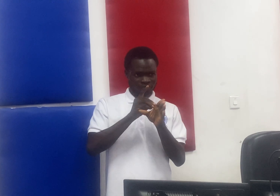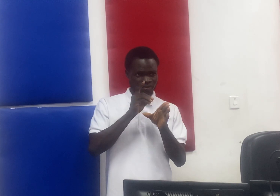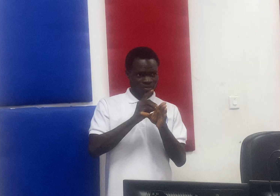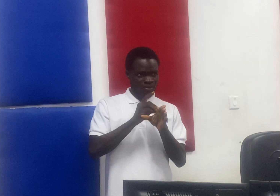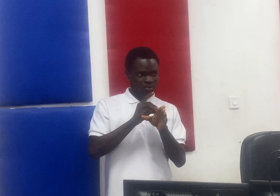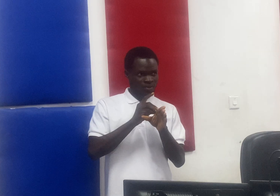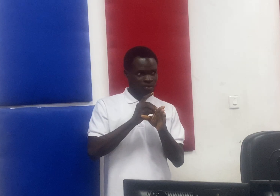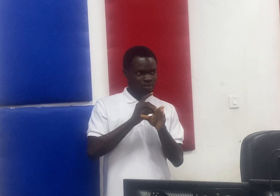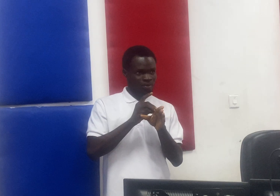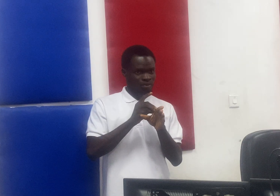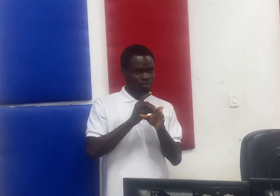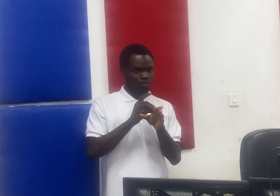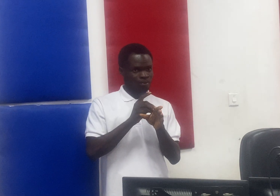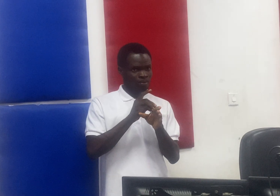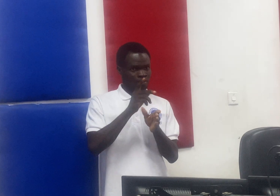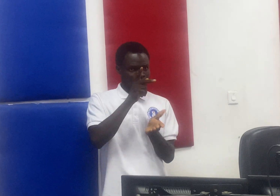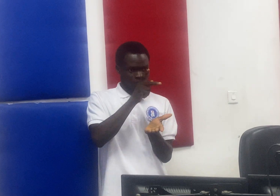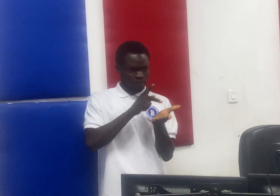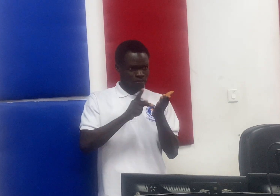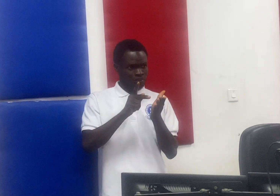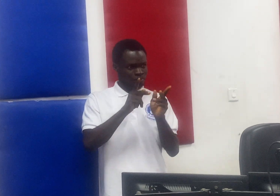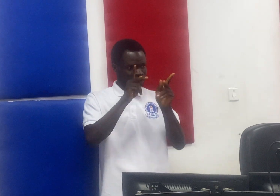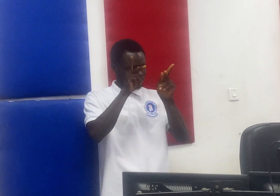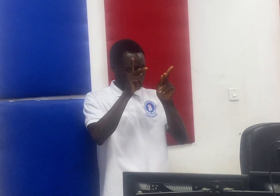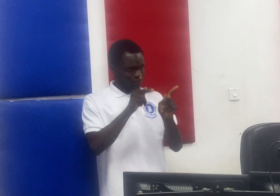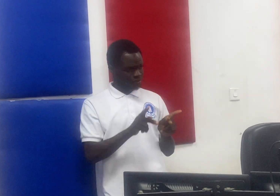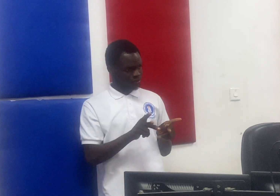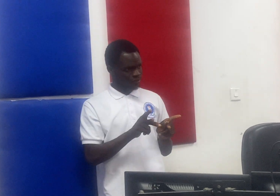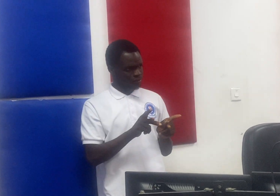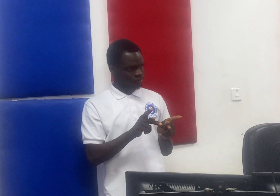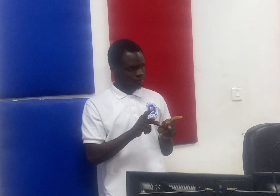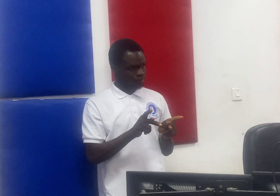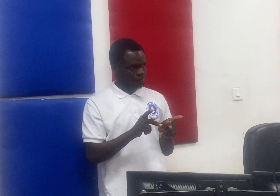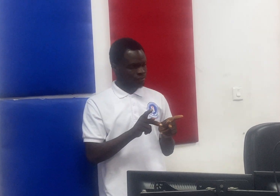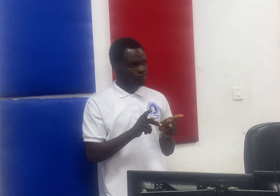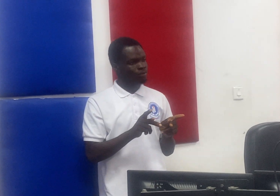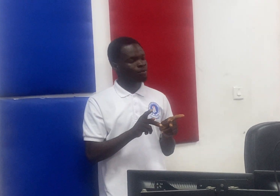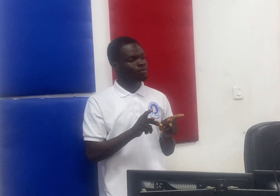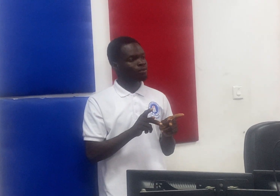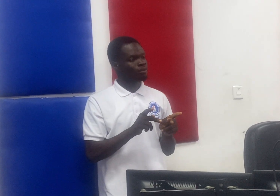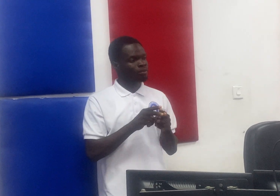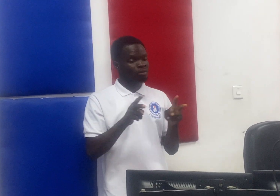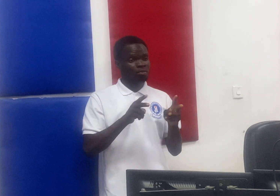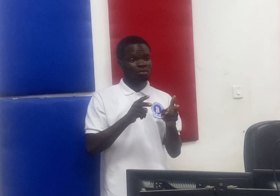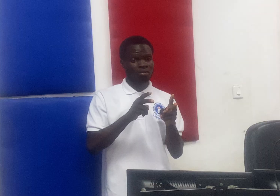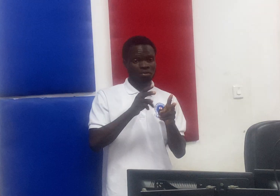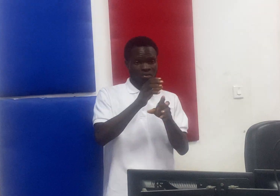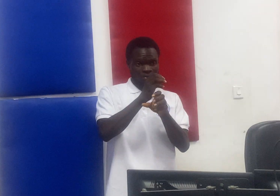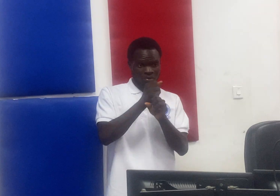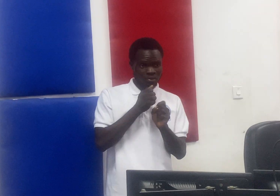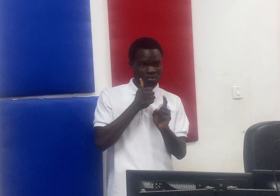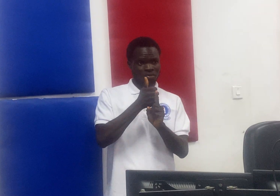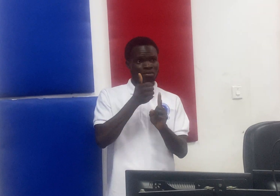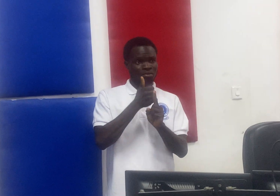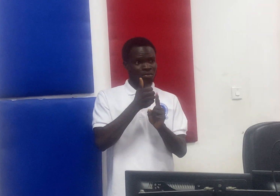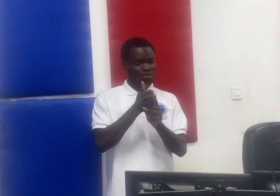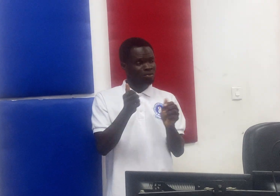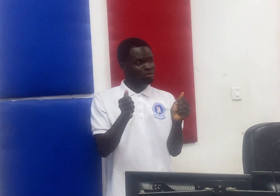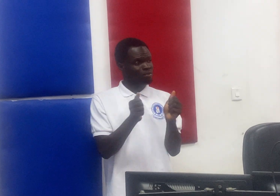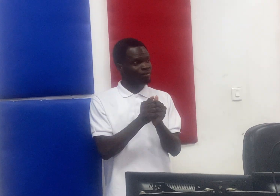of our personality. Disability is an aspect of our personality. So getting yourself involved with the